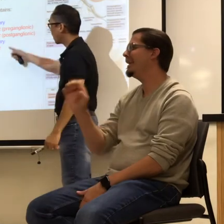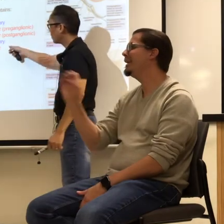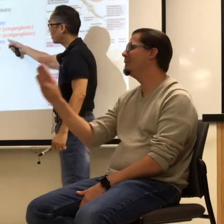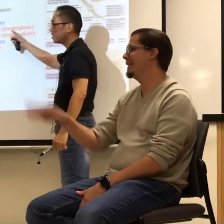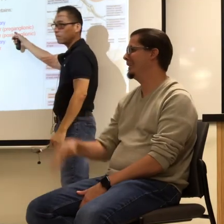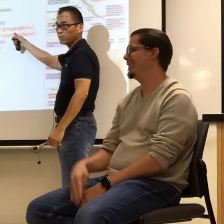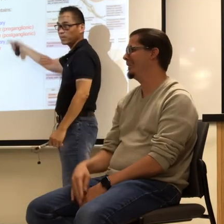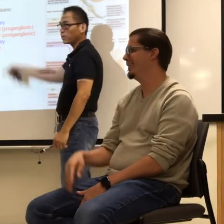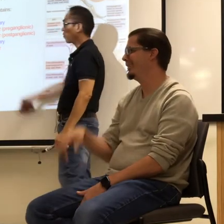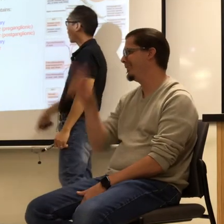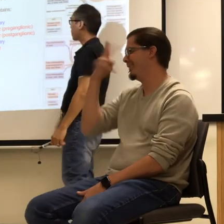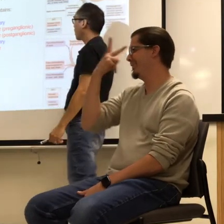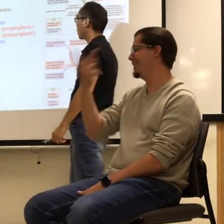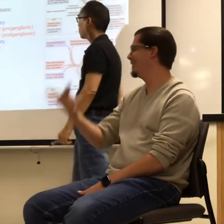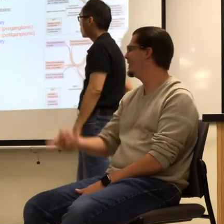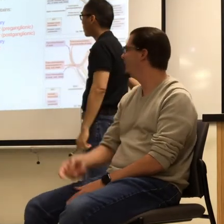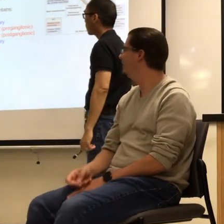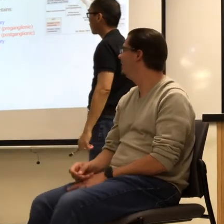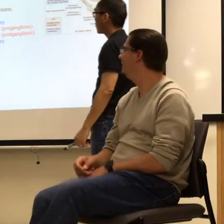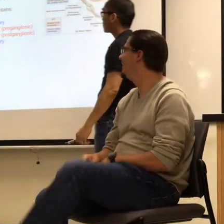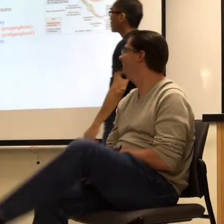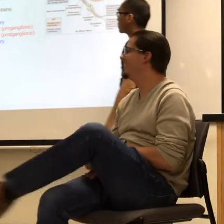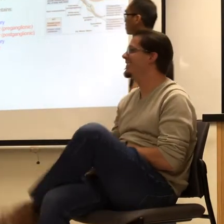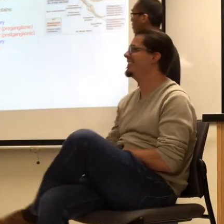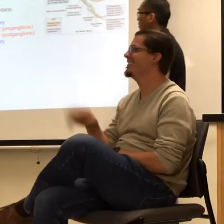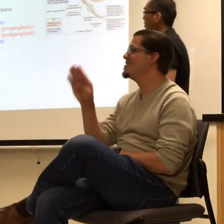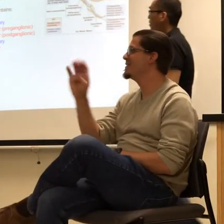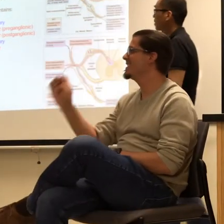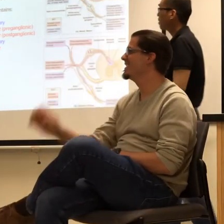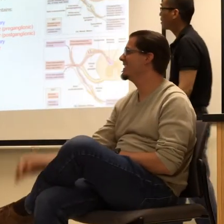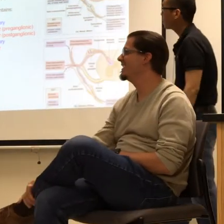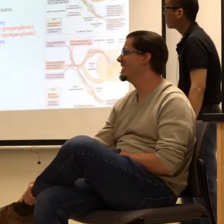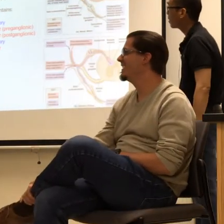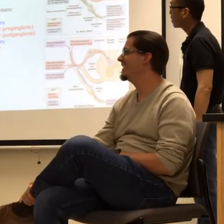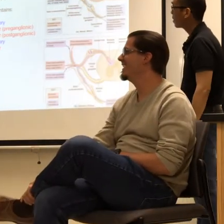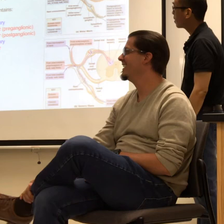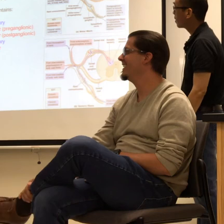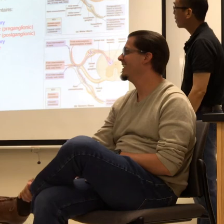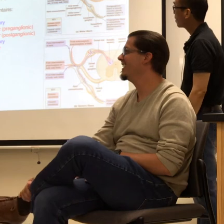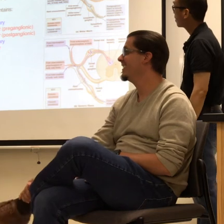D&E. Yeah, D and E would be correct. Do the same for this.